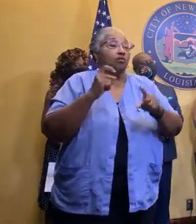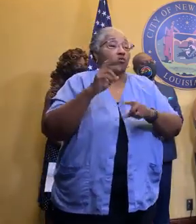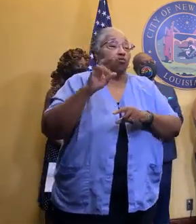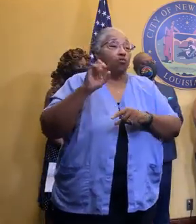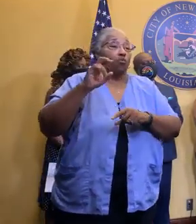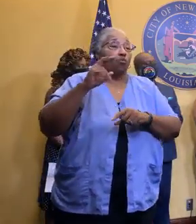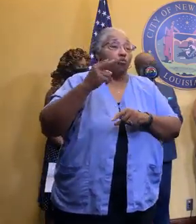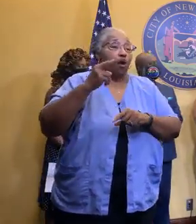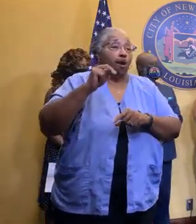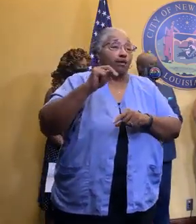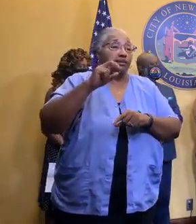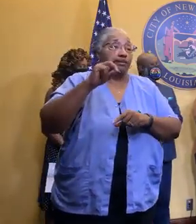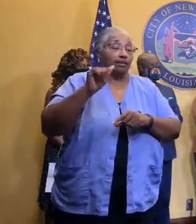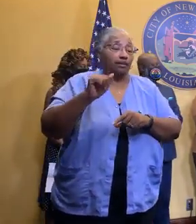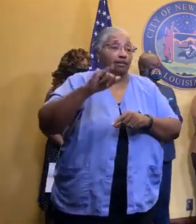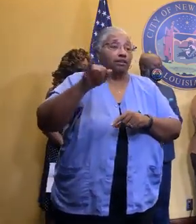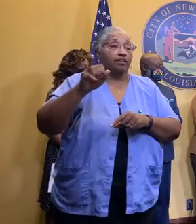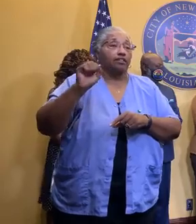Jackson.